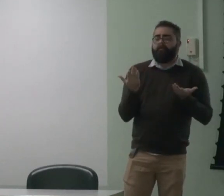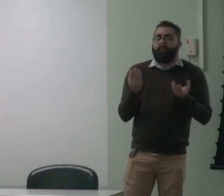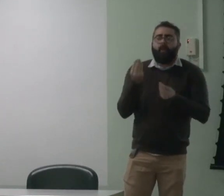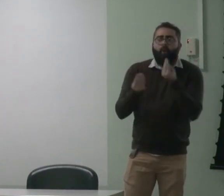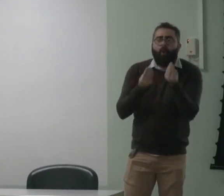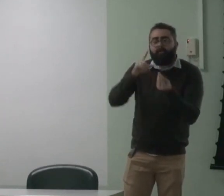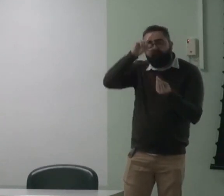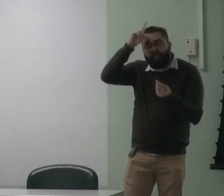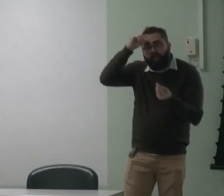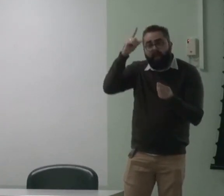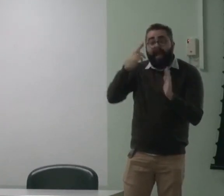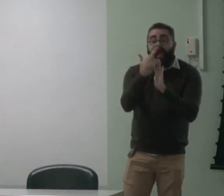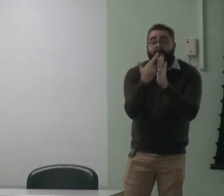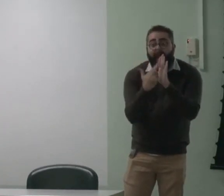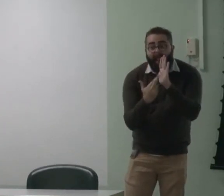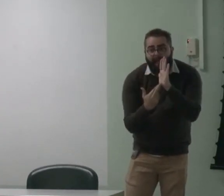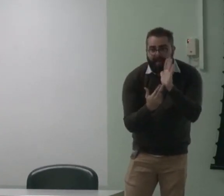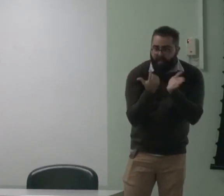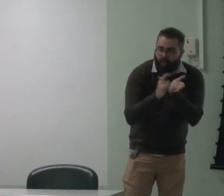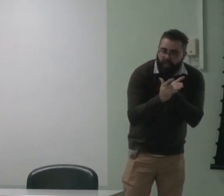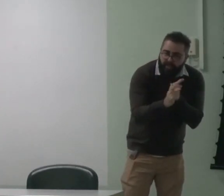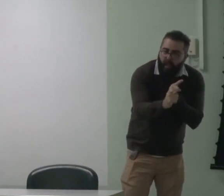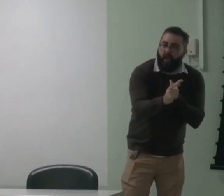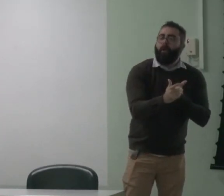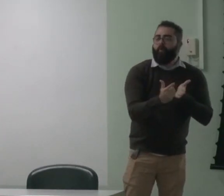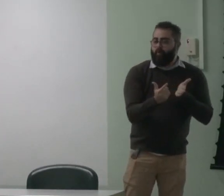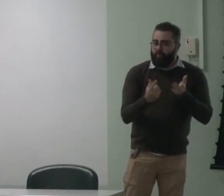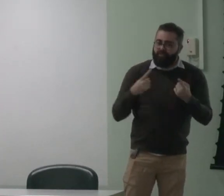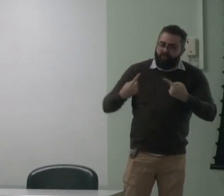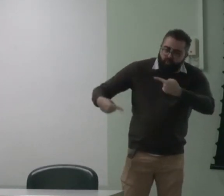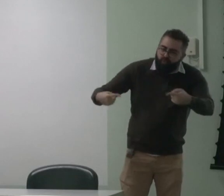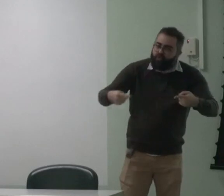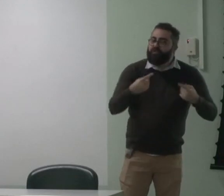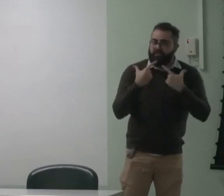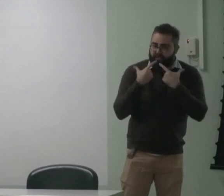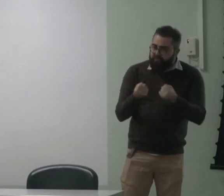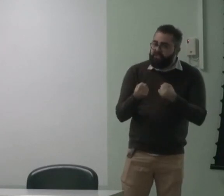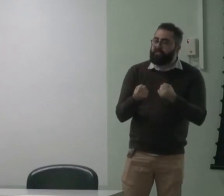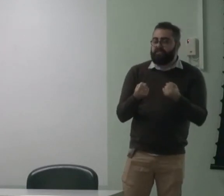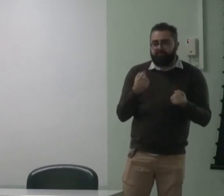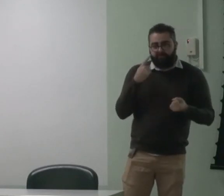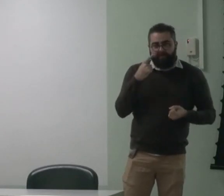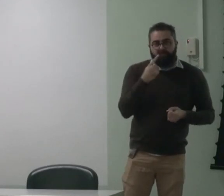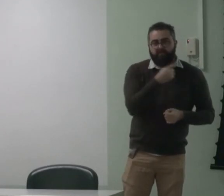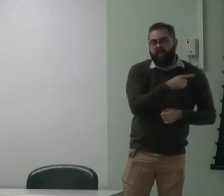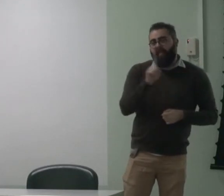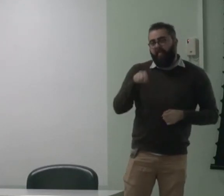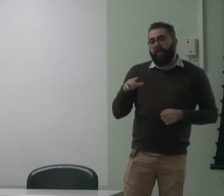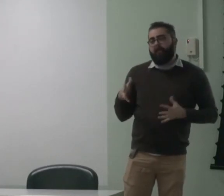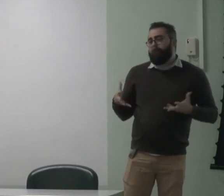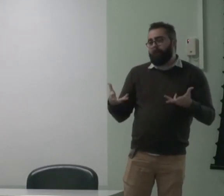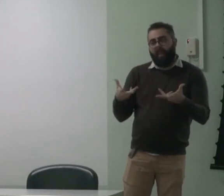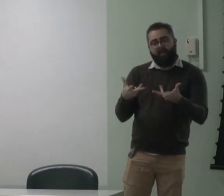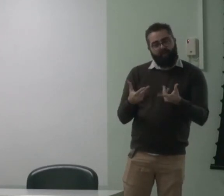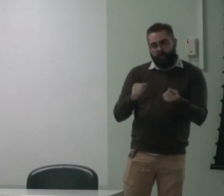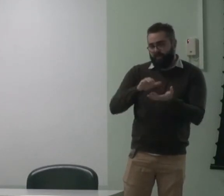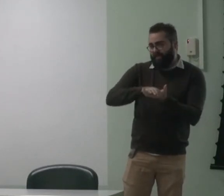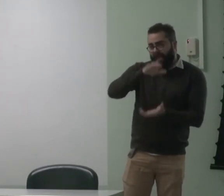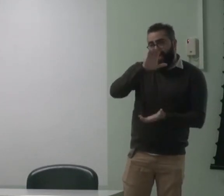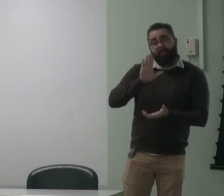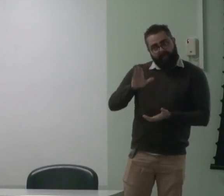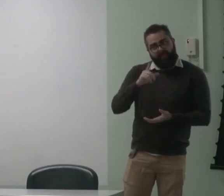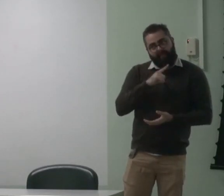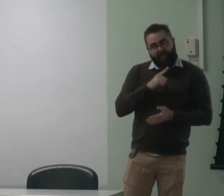bank developers. There's the over 600 people without whom we wouldn't have this wonderful collection of data.